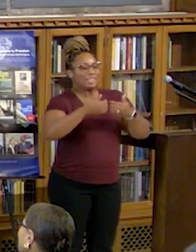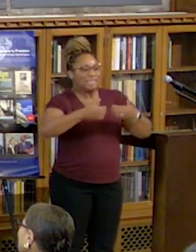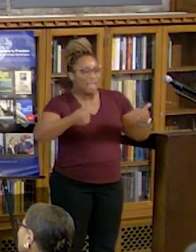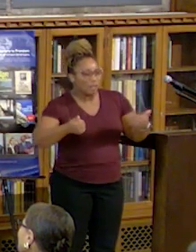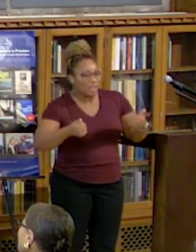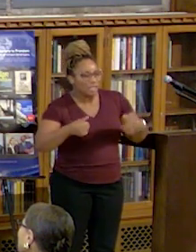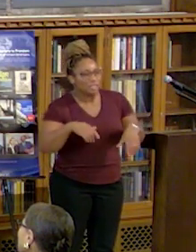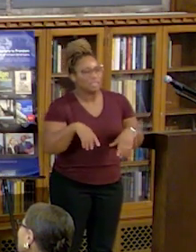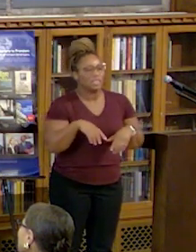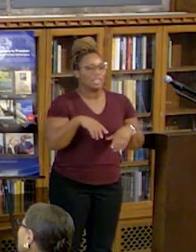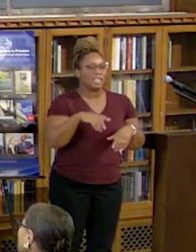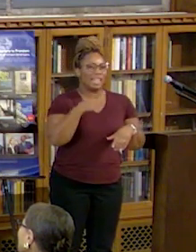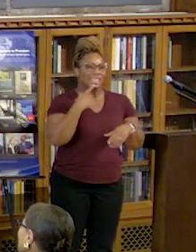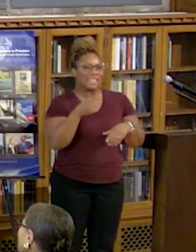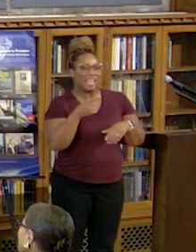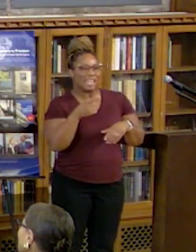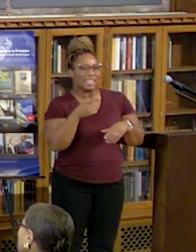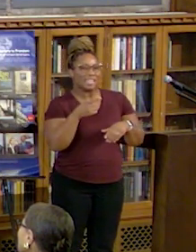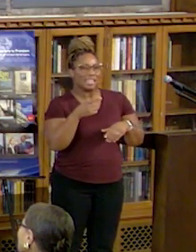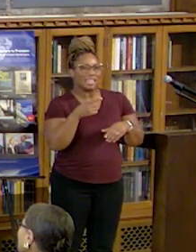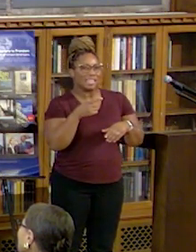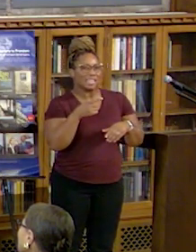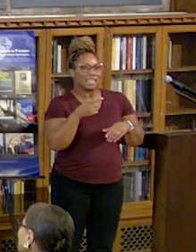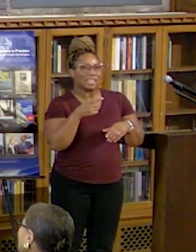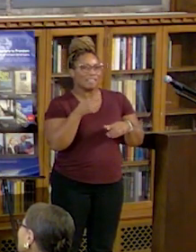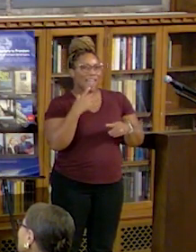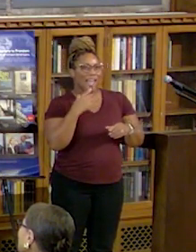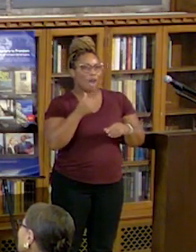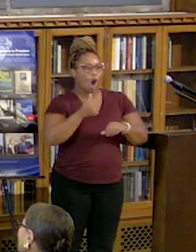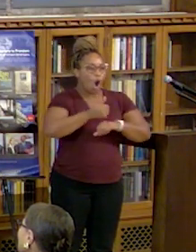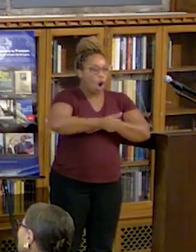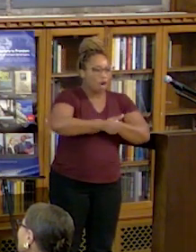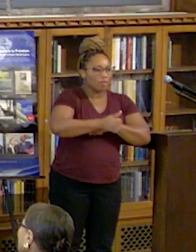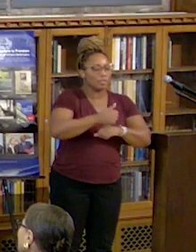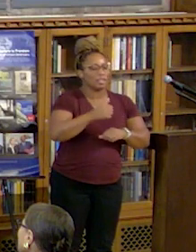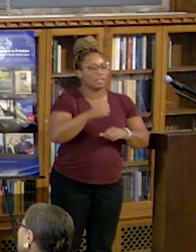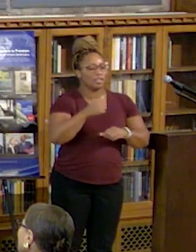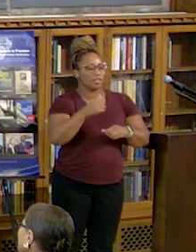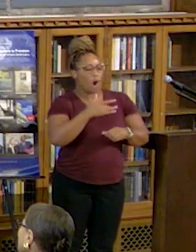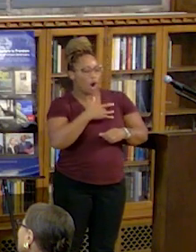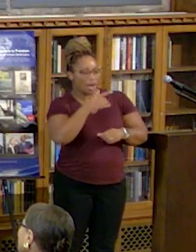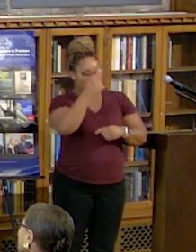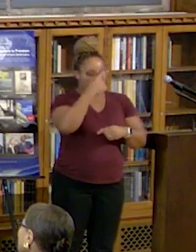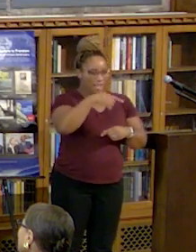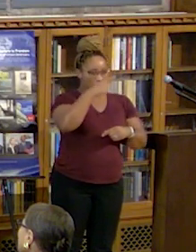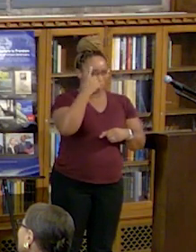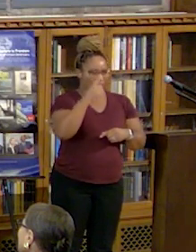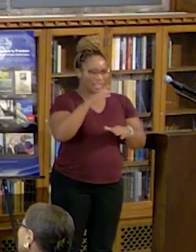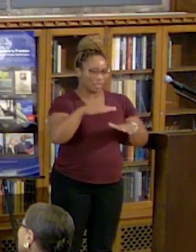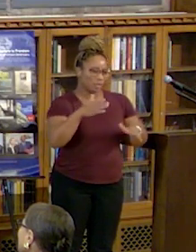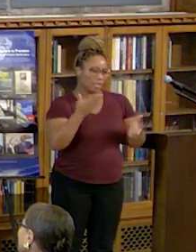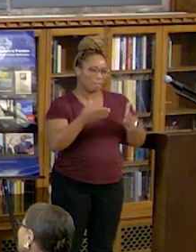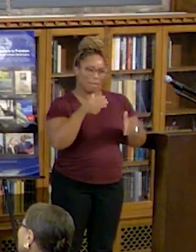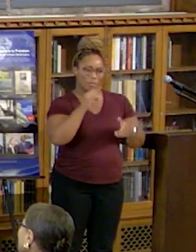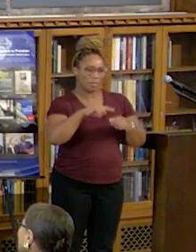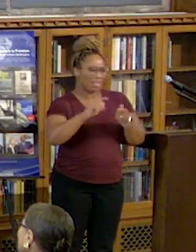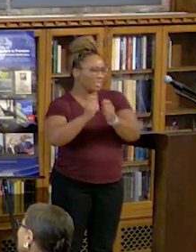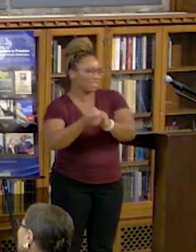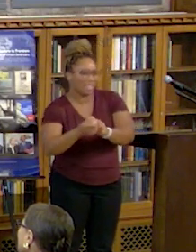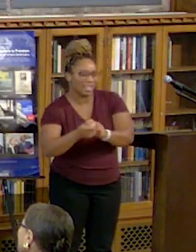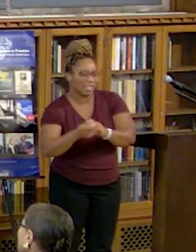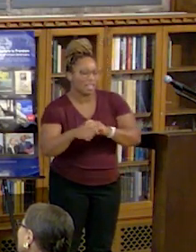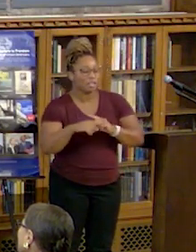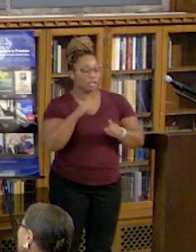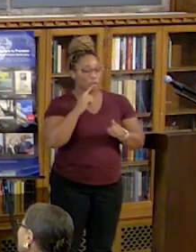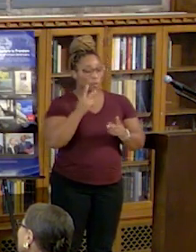segregation um injur or essentially harmed the hearts and minds of black children in ways that might never be undone and